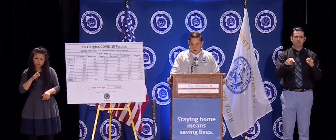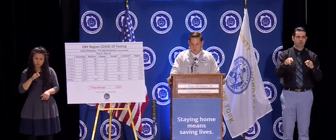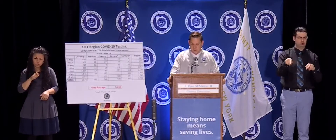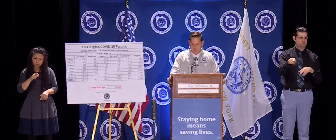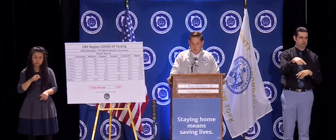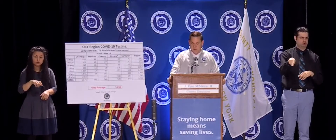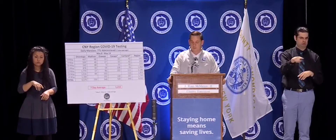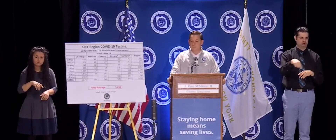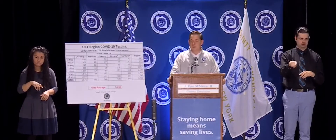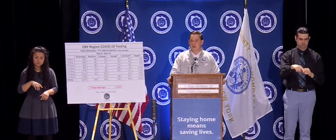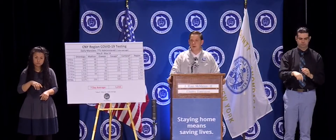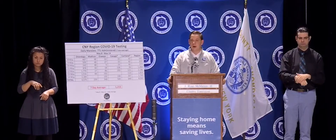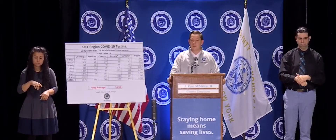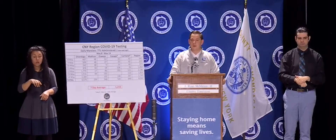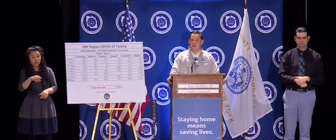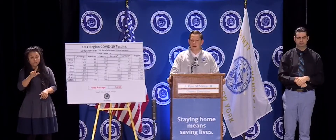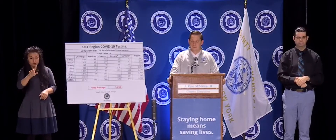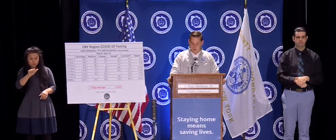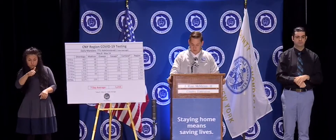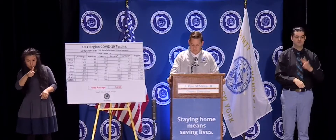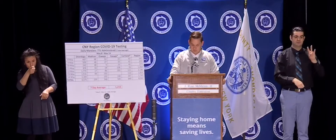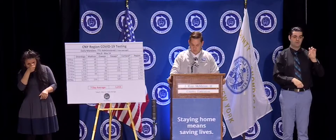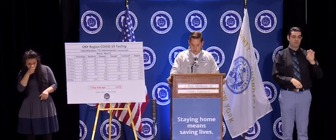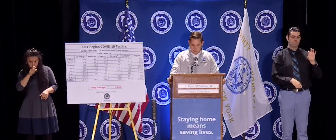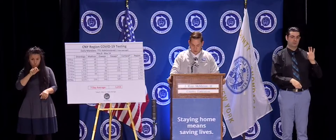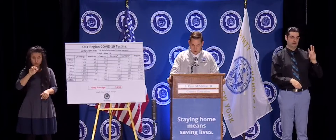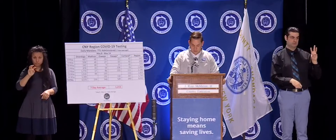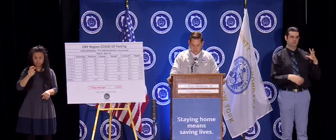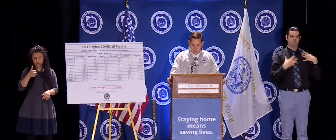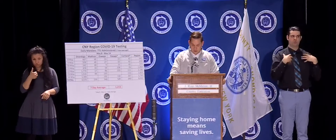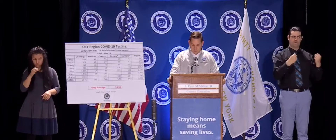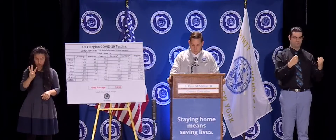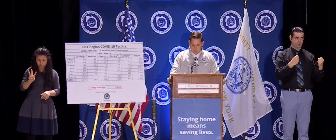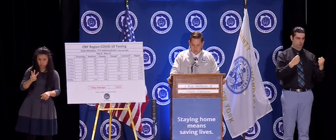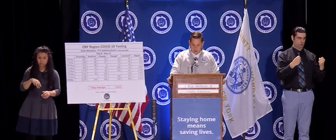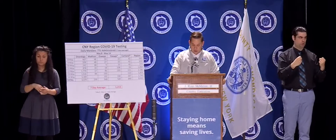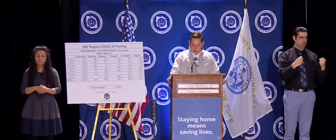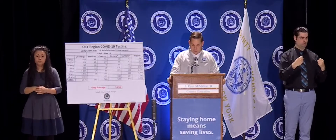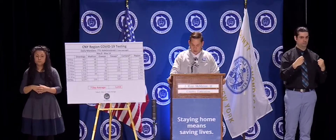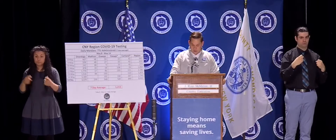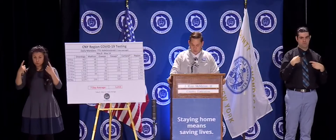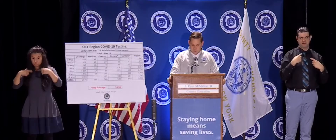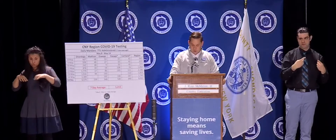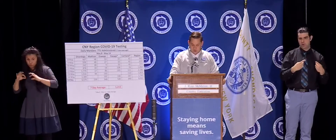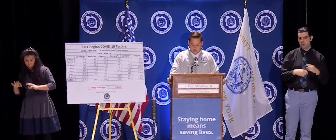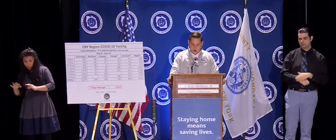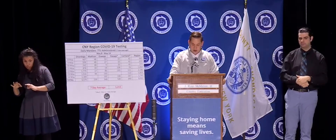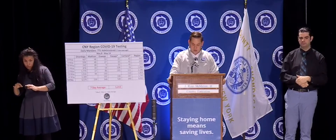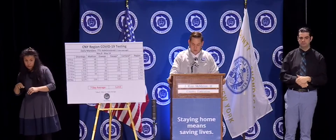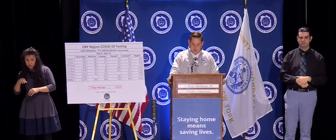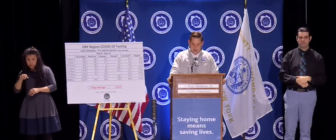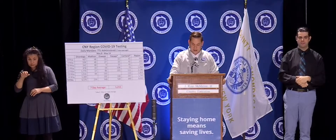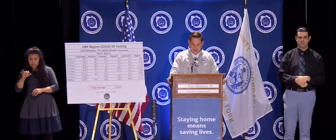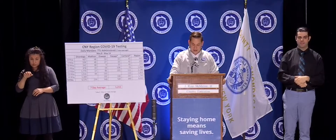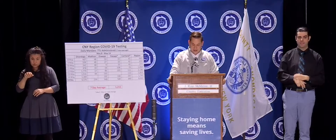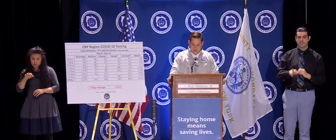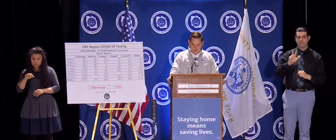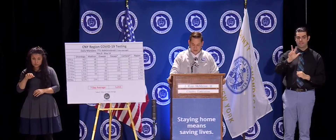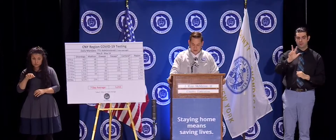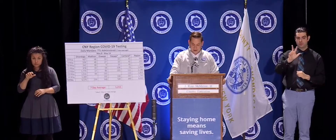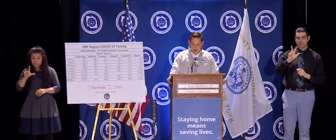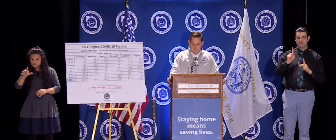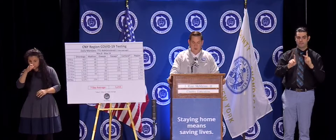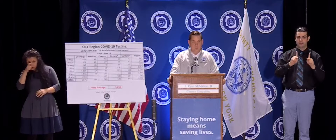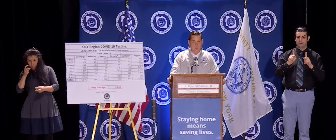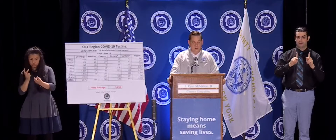796 people have recovered, up 11 from yesterday. 3 individuals are household